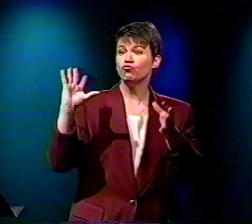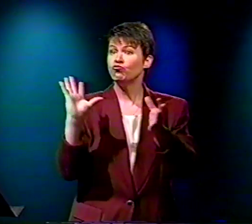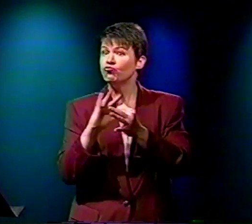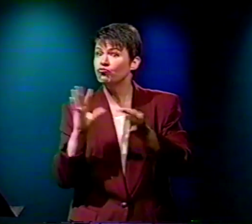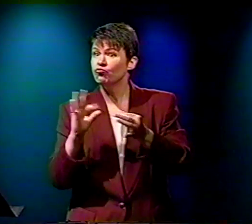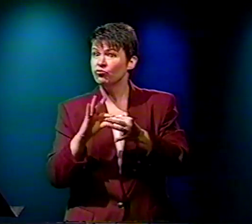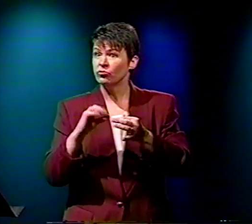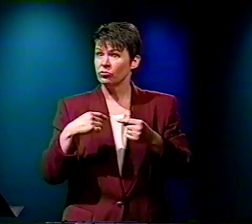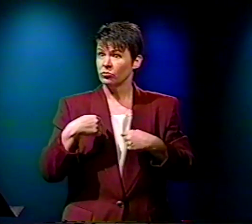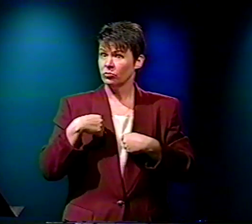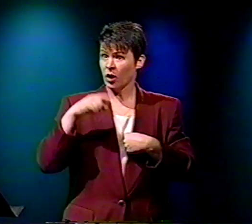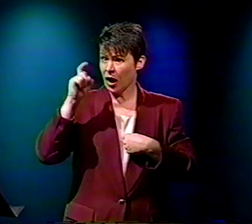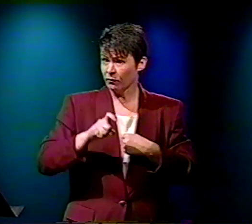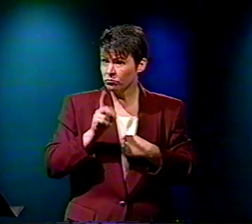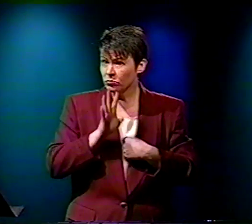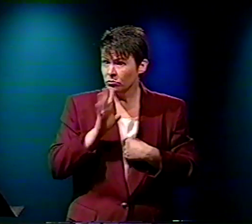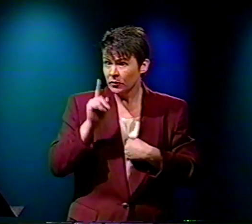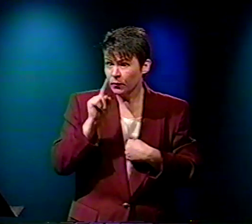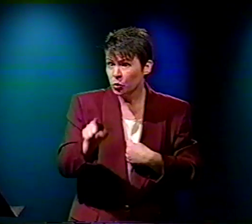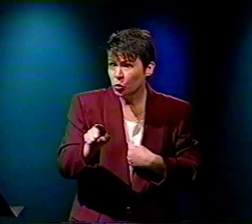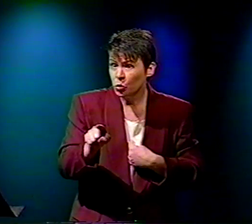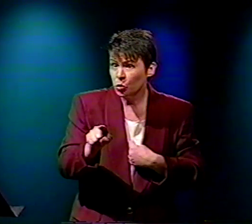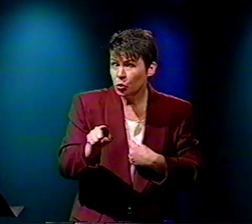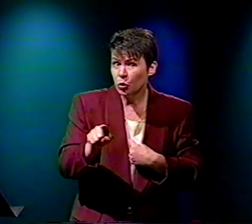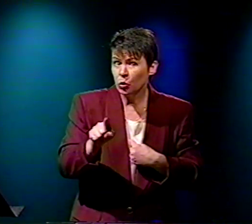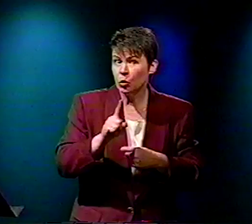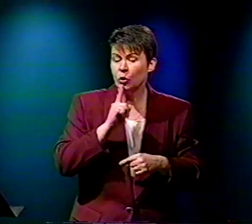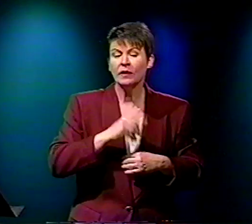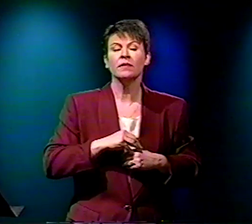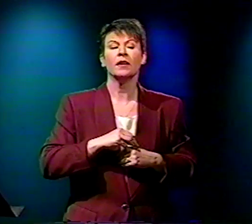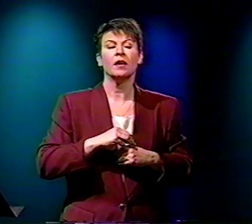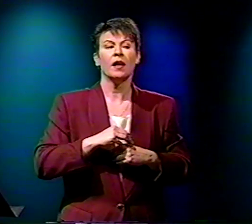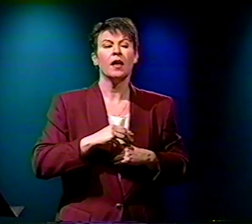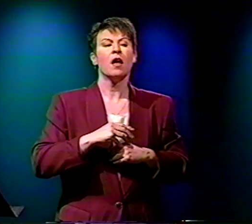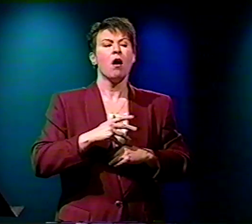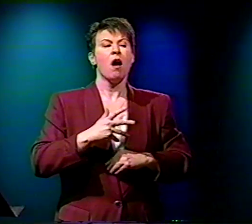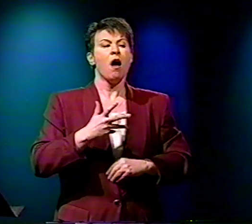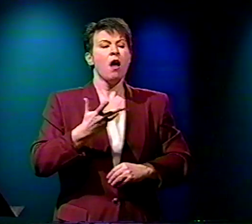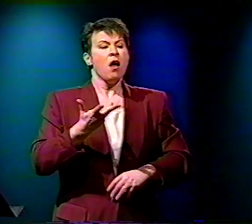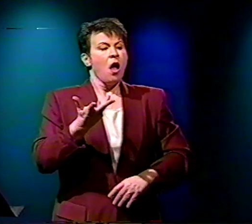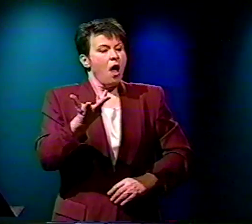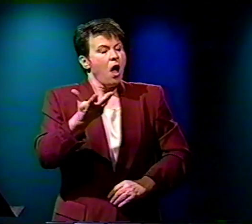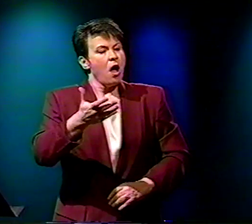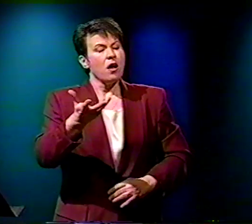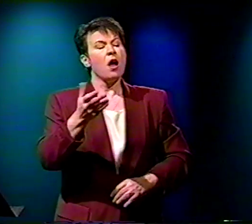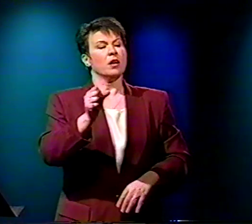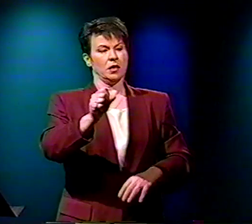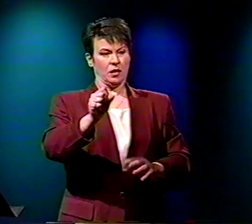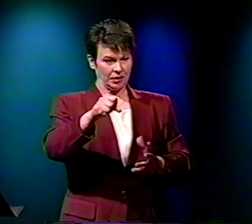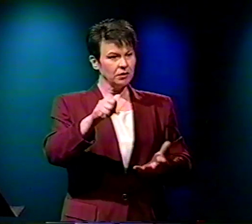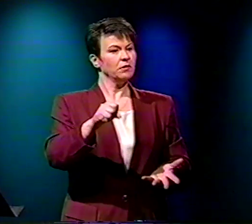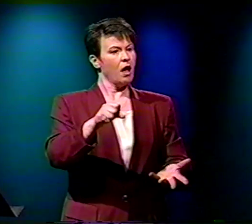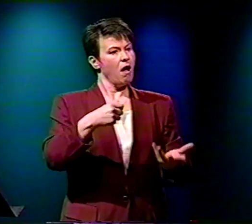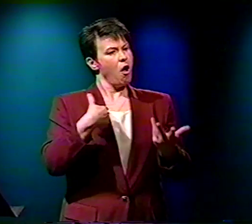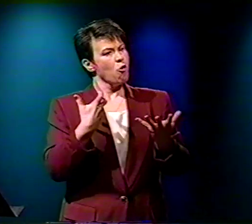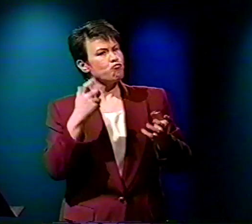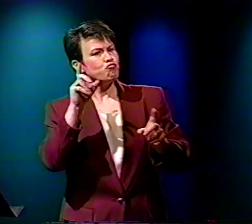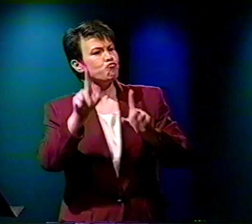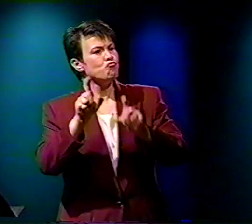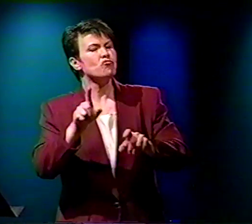here, do you plan to participate and say anything? Am I going to have to voice for you? And that kind of a question, the deaf person is going to say, well,